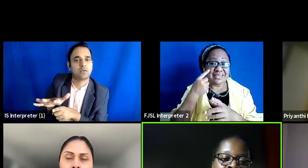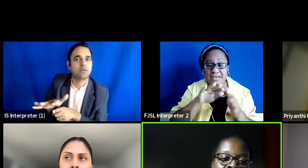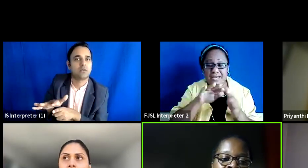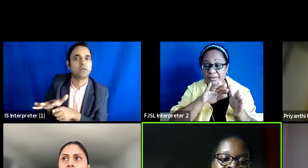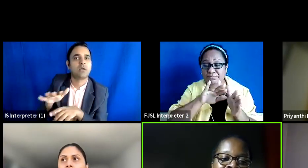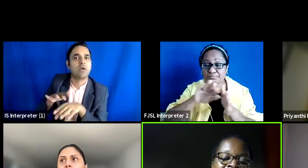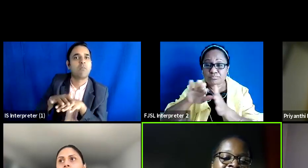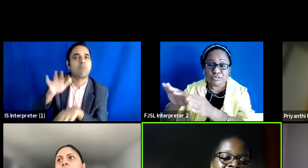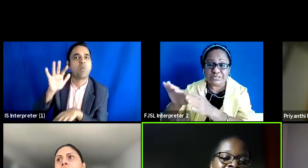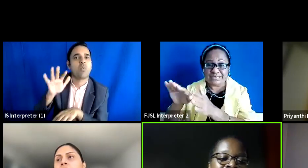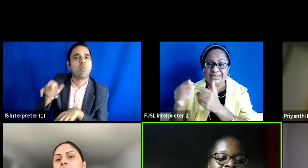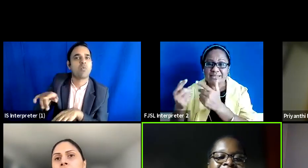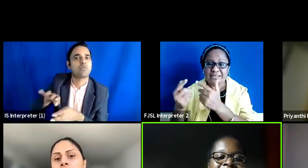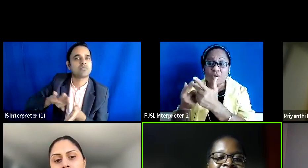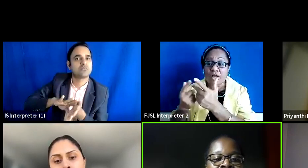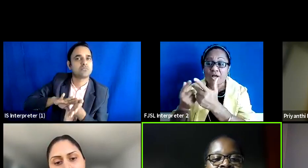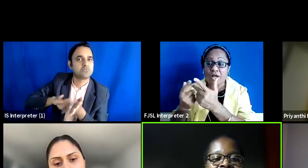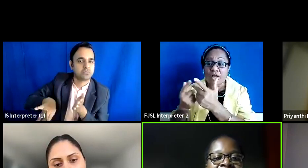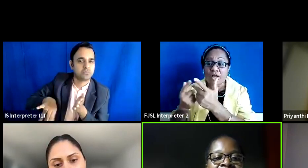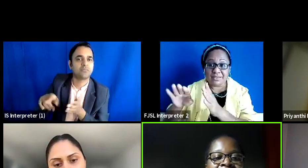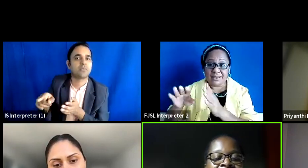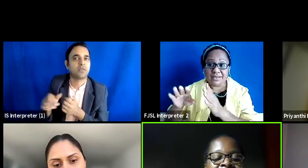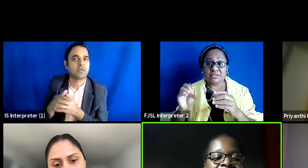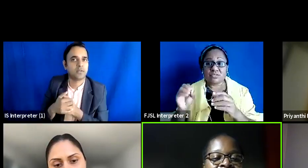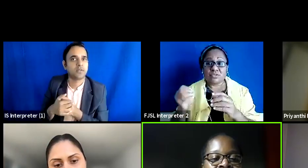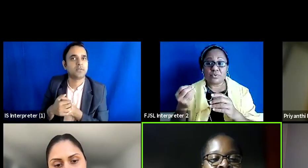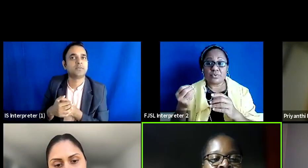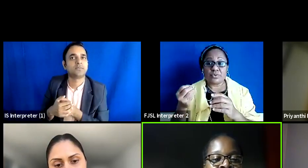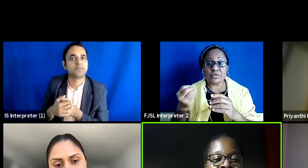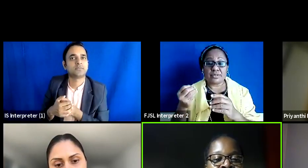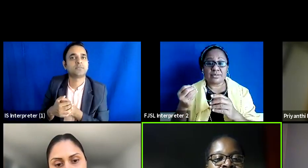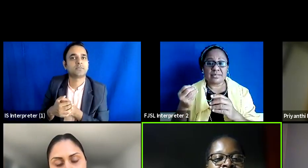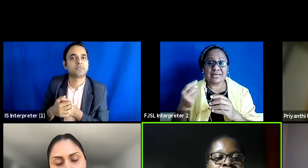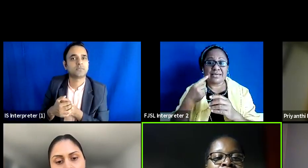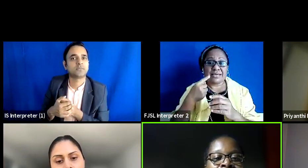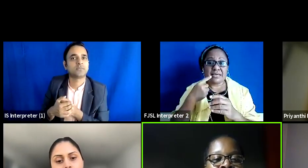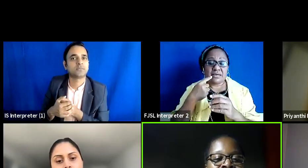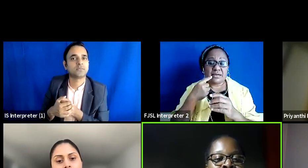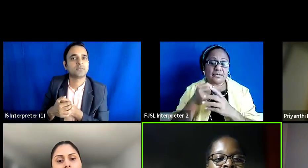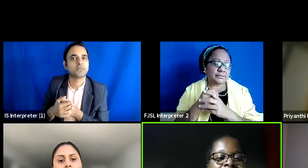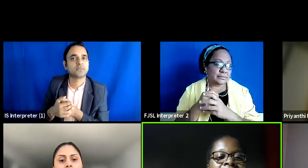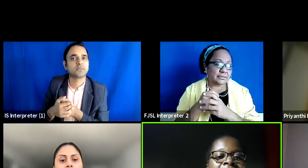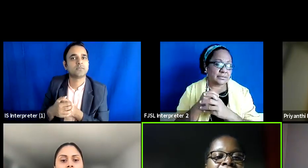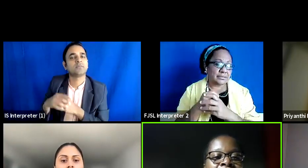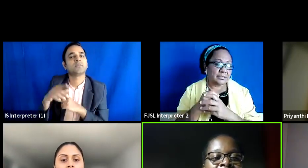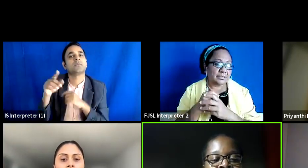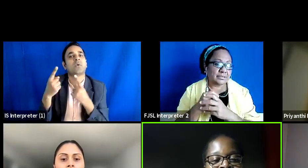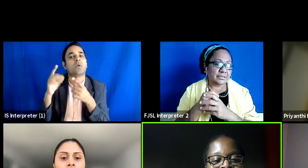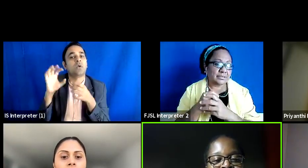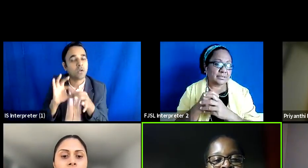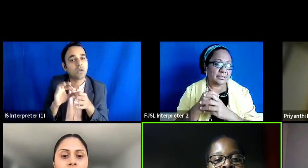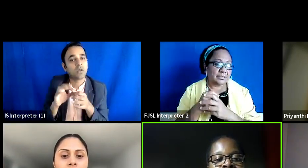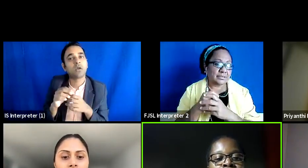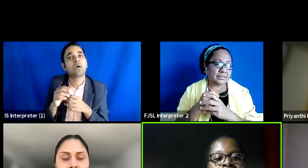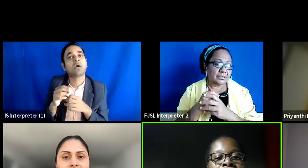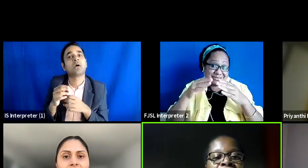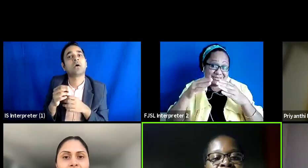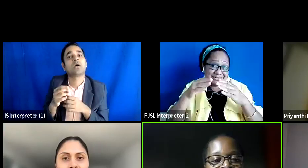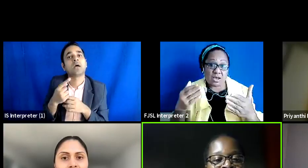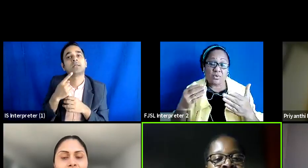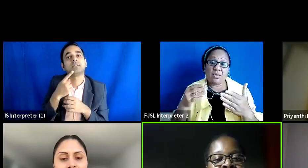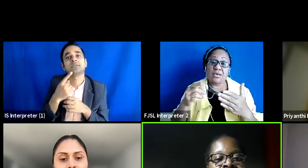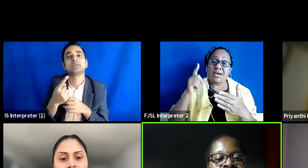a way which is saying now it is also a chance for the corporates within the health sector